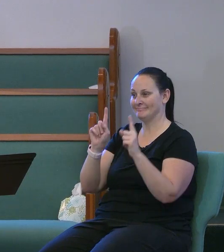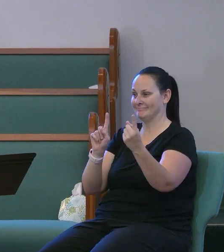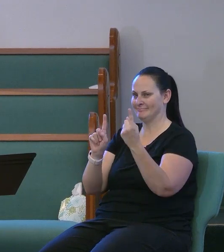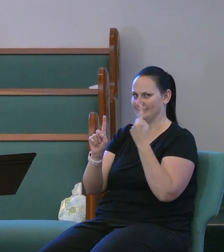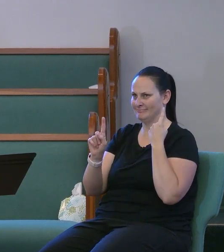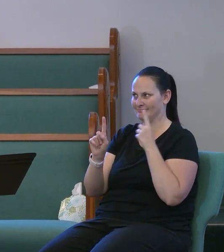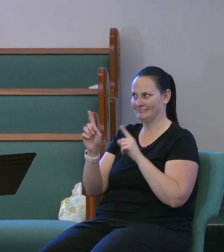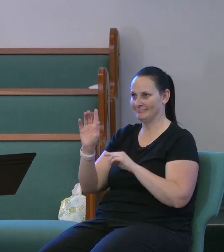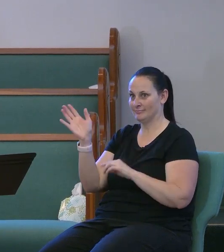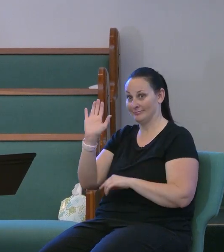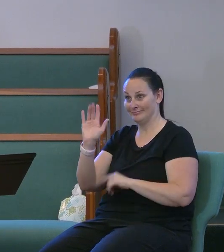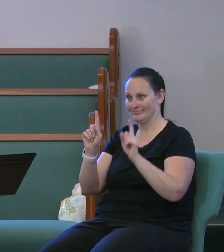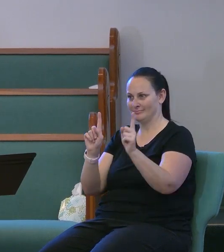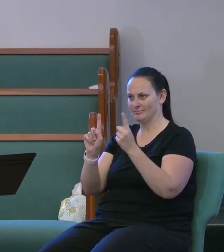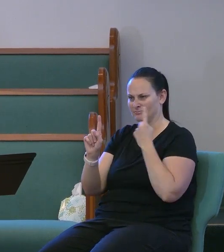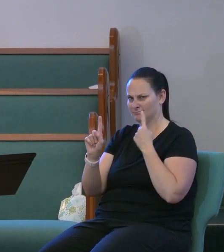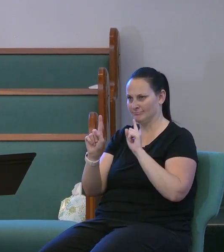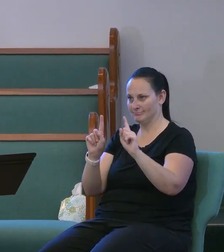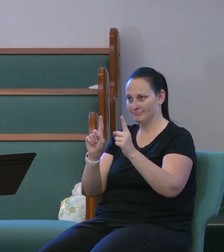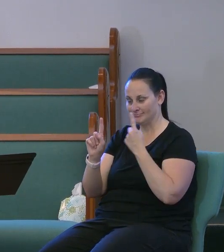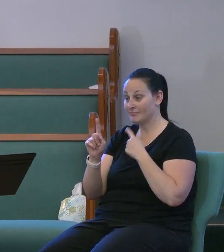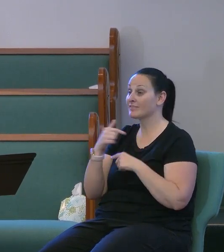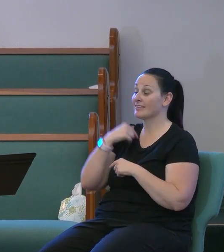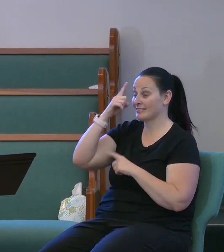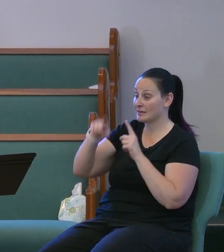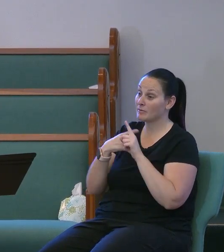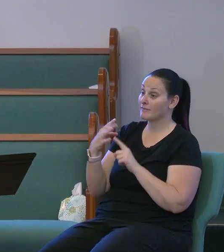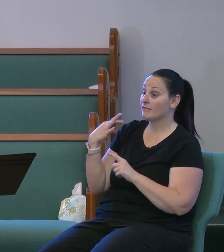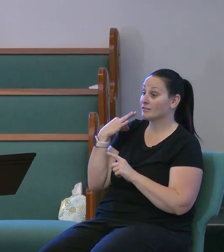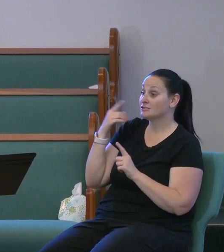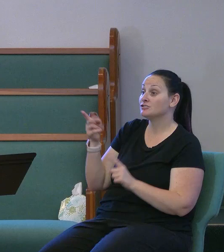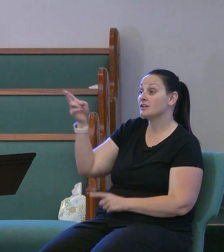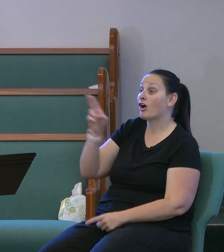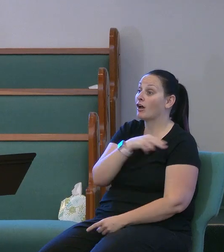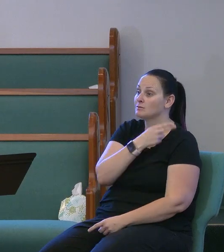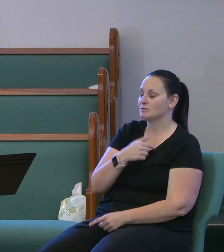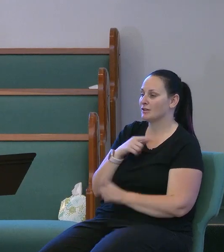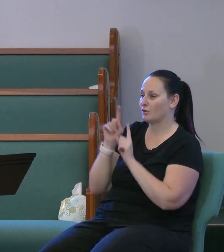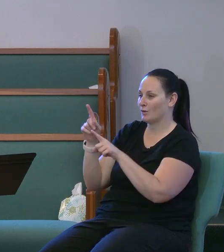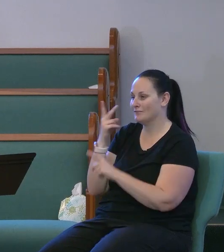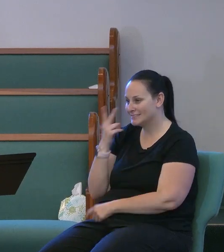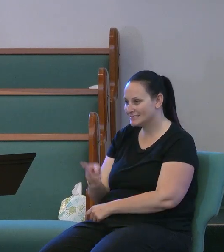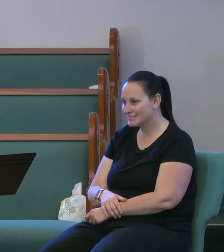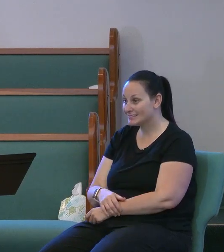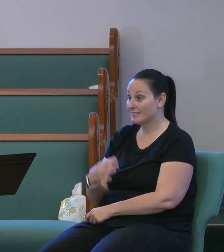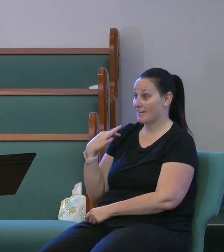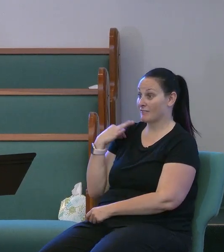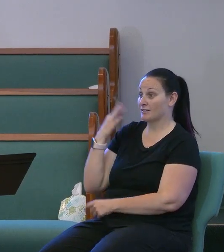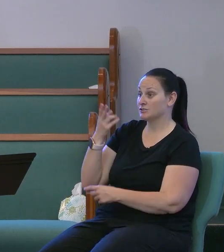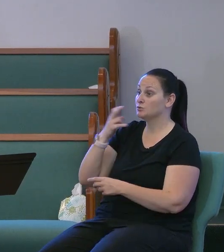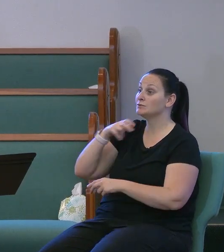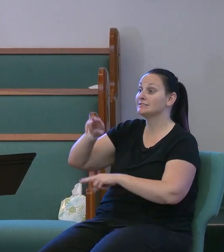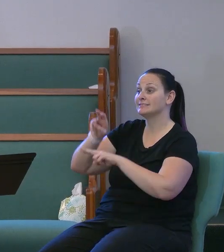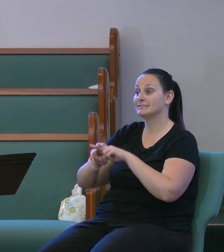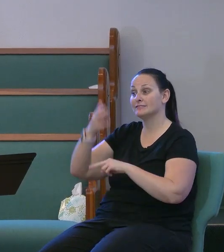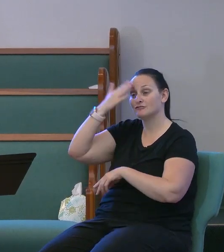door. I also think of the volunteers at hospitals that I go visit. Those volunteers that sit at that